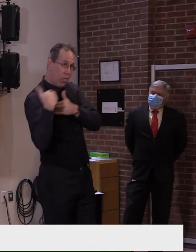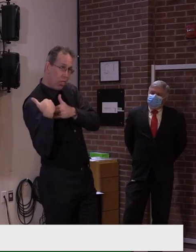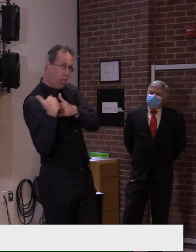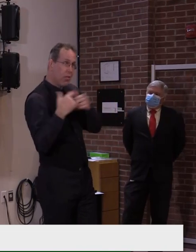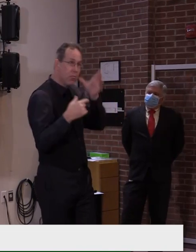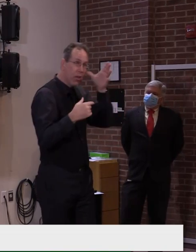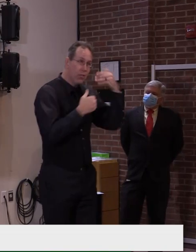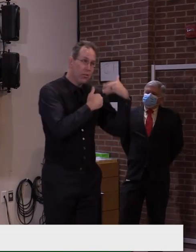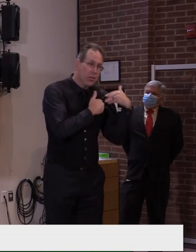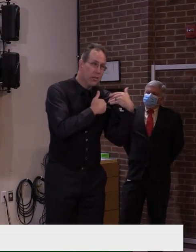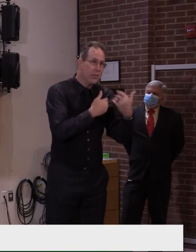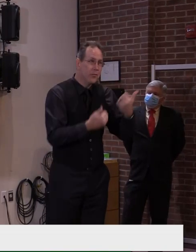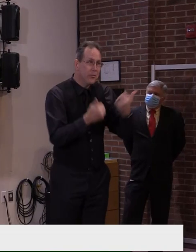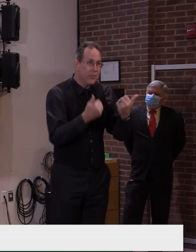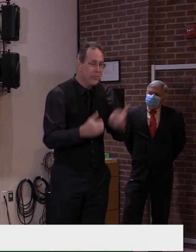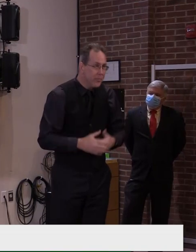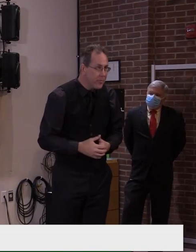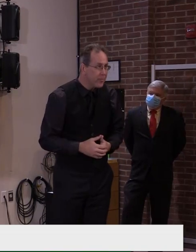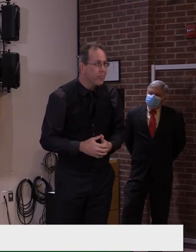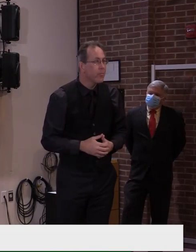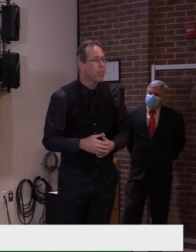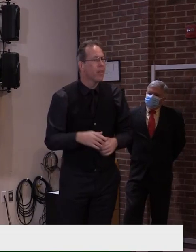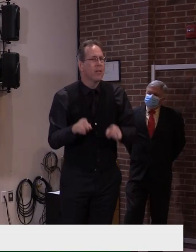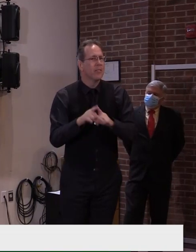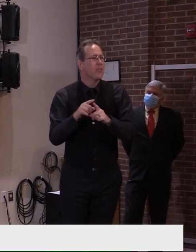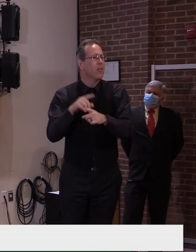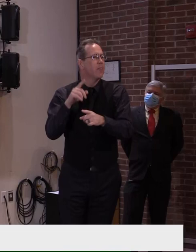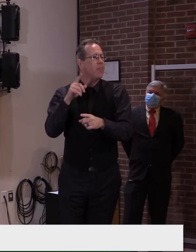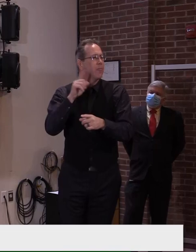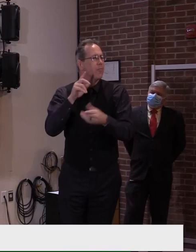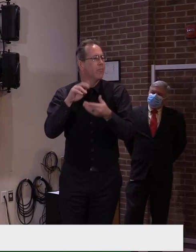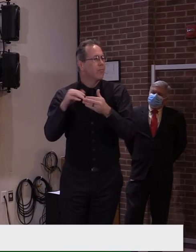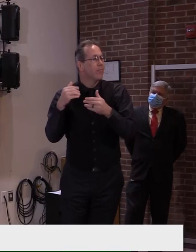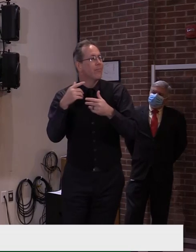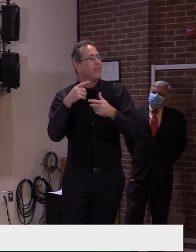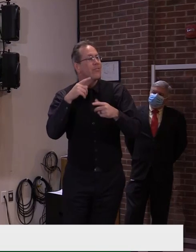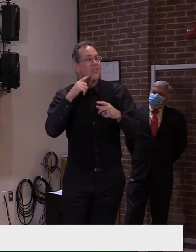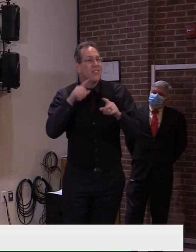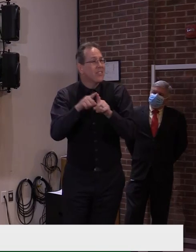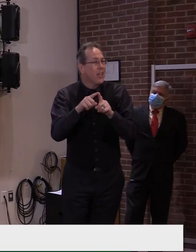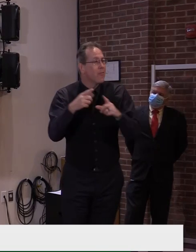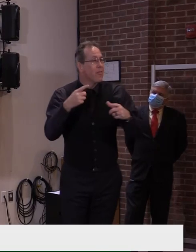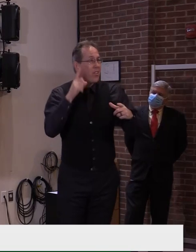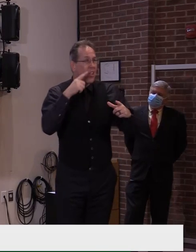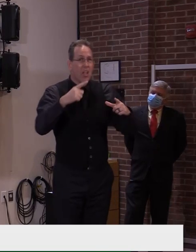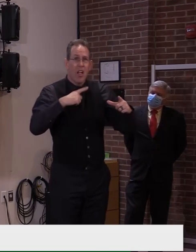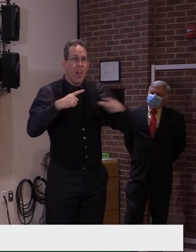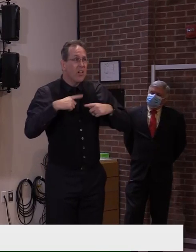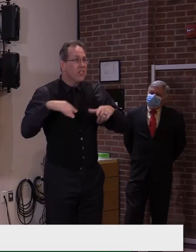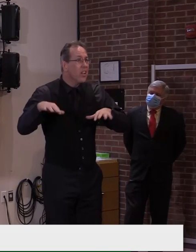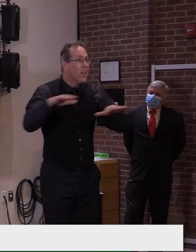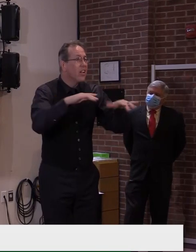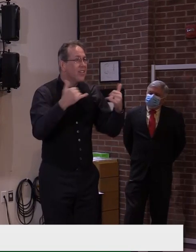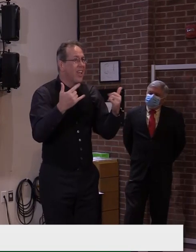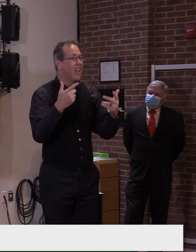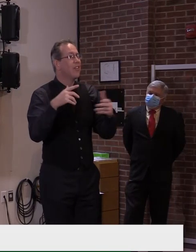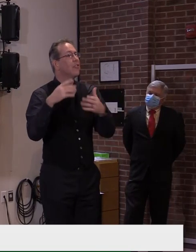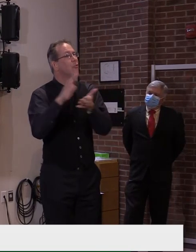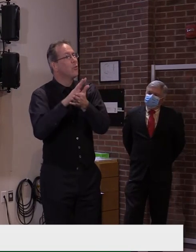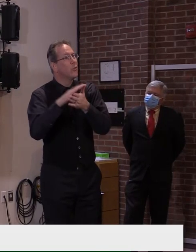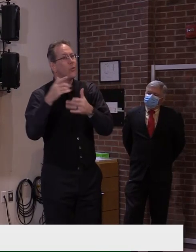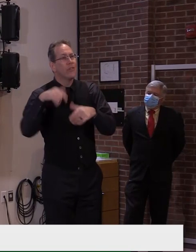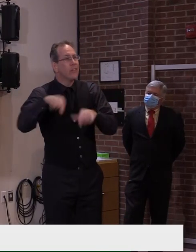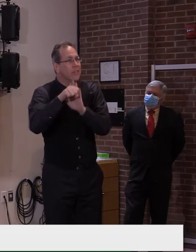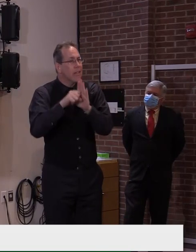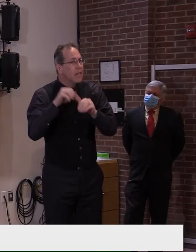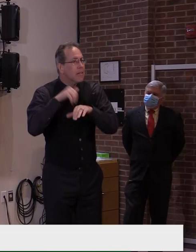around the holiday, if we can put the tests in the hands of people to give them actionable information more quickly, ultimately that's what's going to lead to containment of the virus.